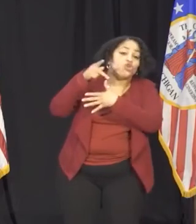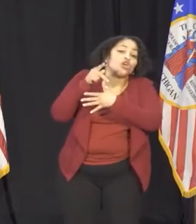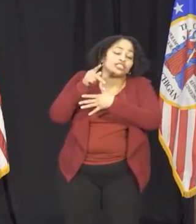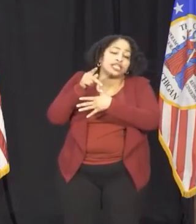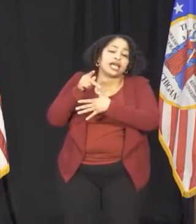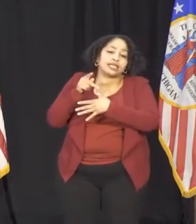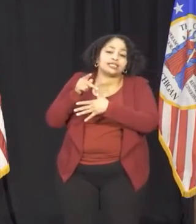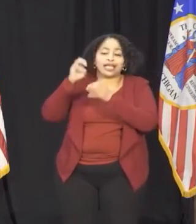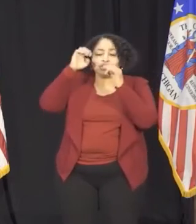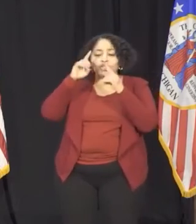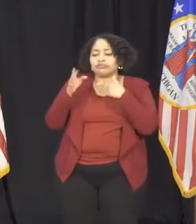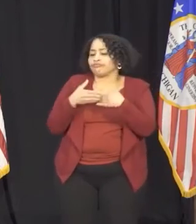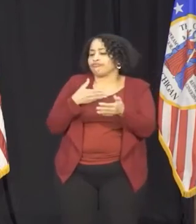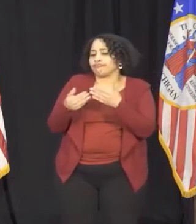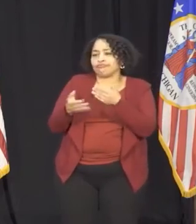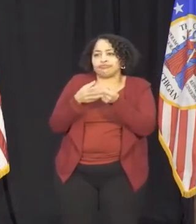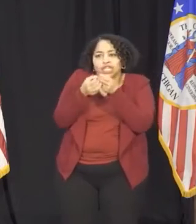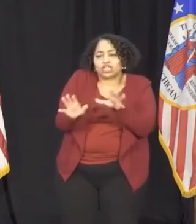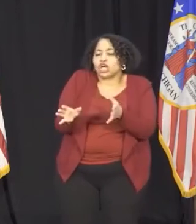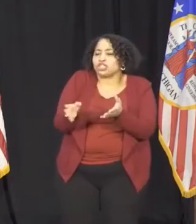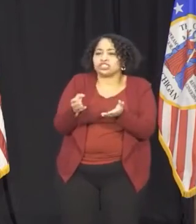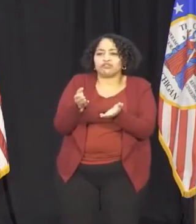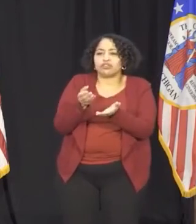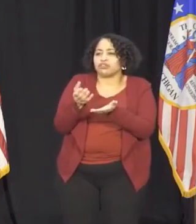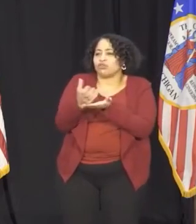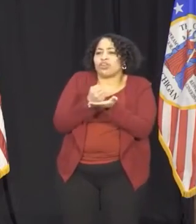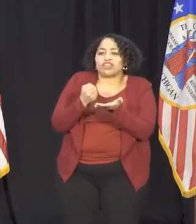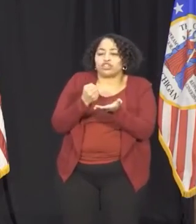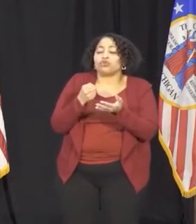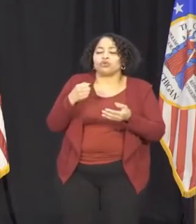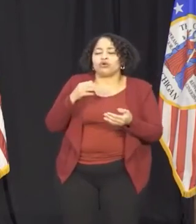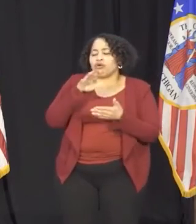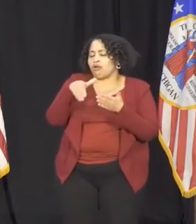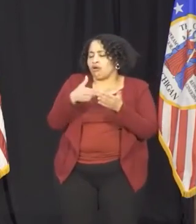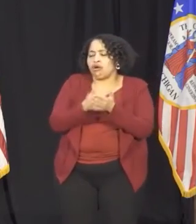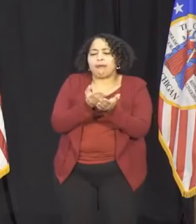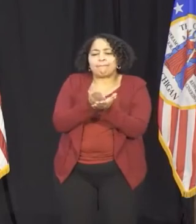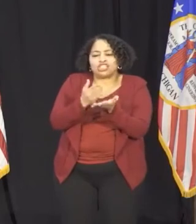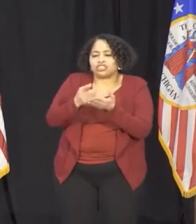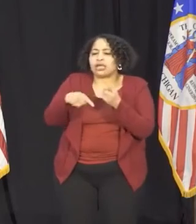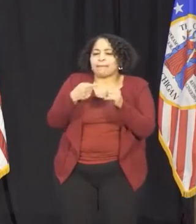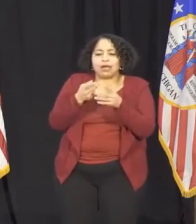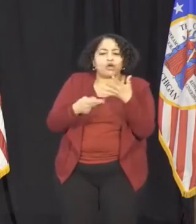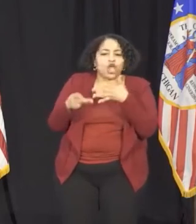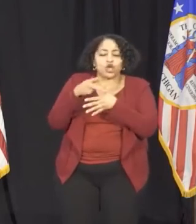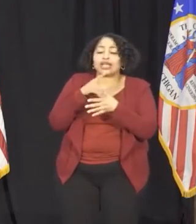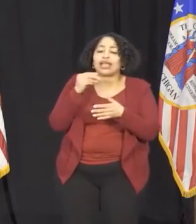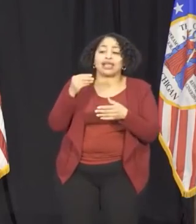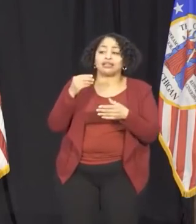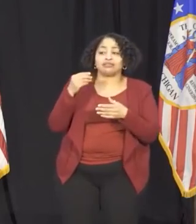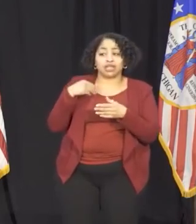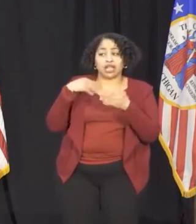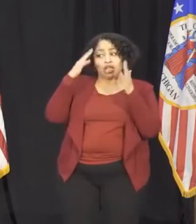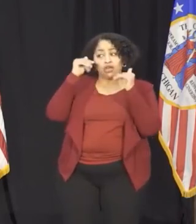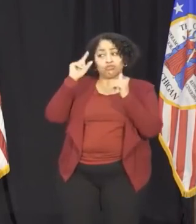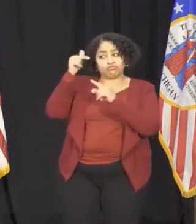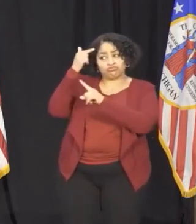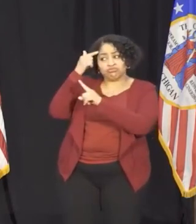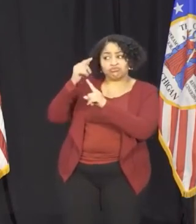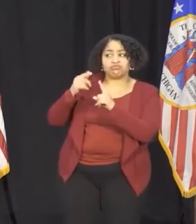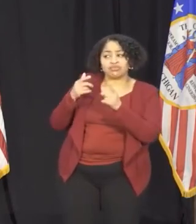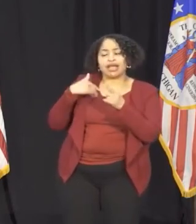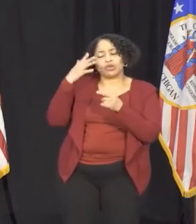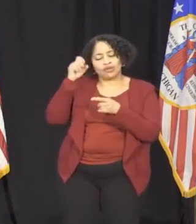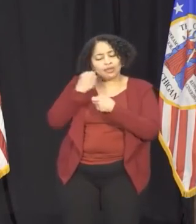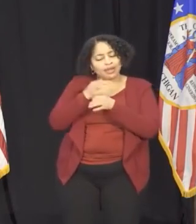loss of revenue. Every budget is about priorities, and we're hoping that the legislature, despite probably having to